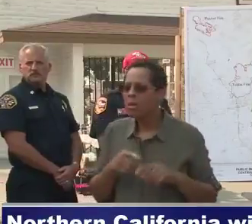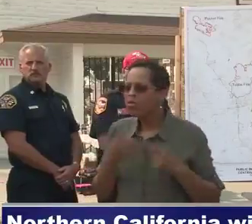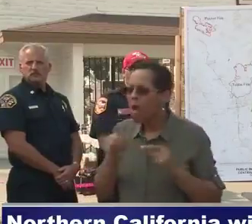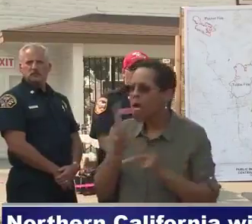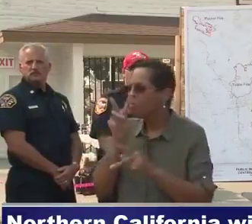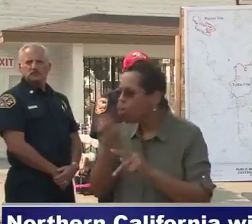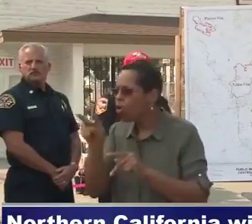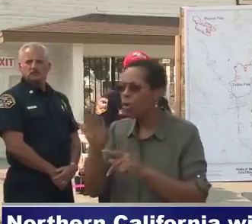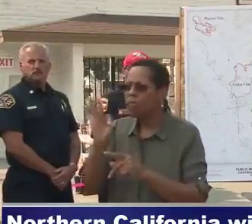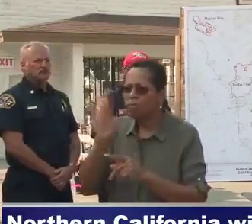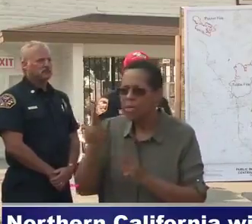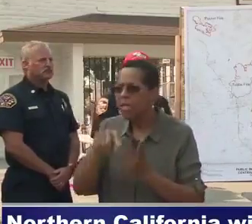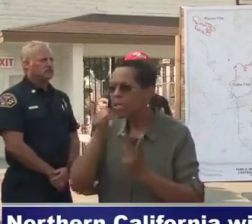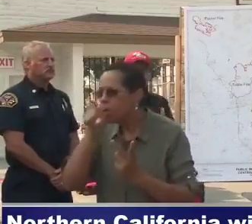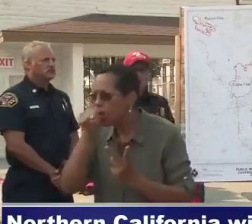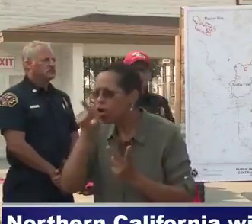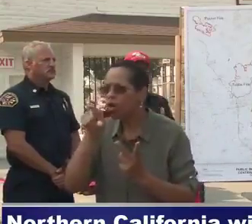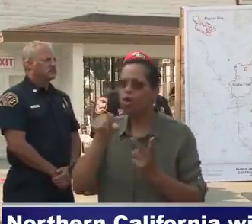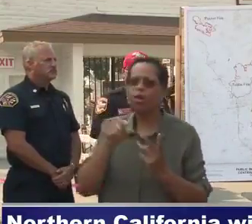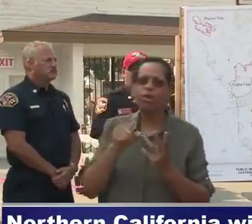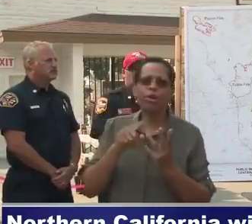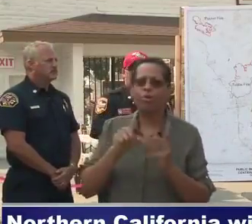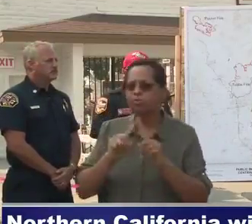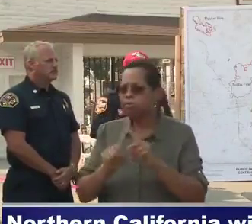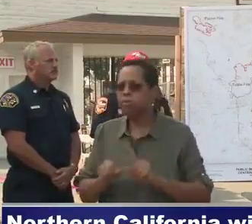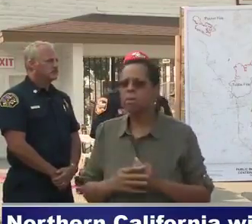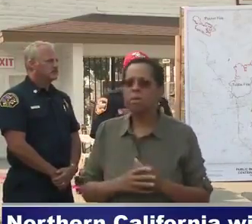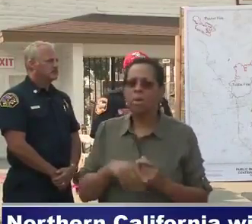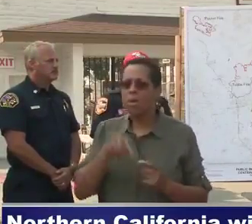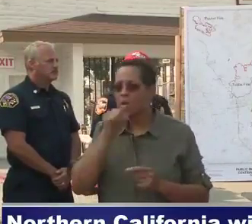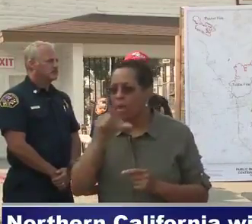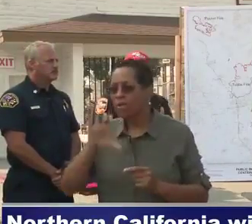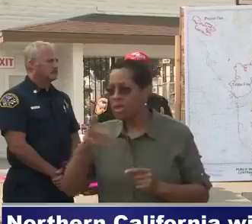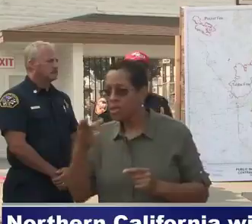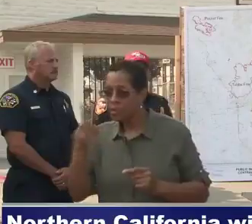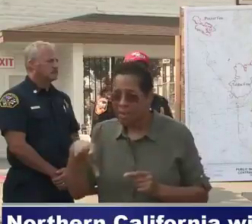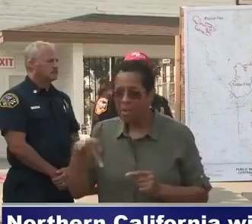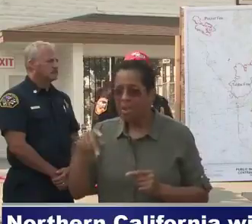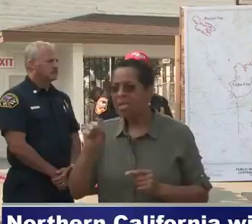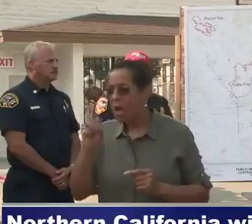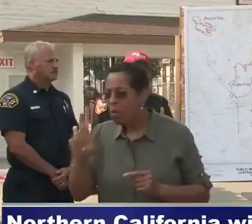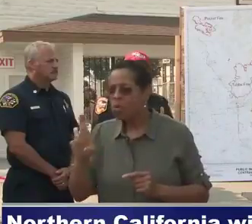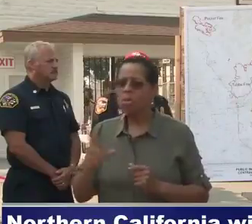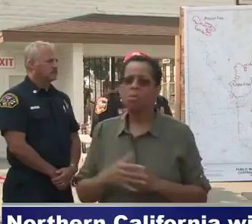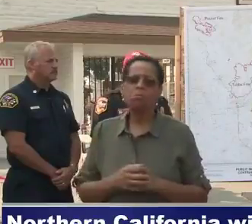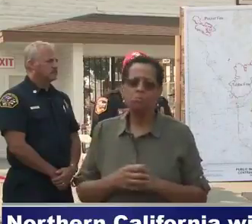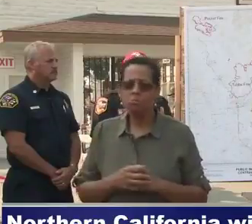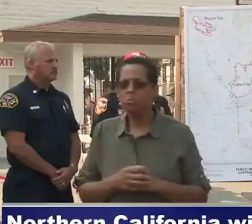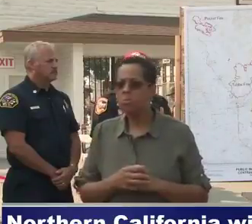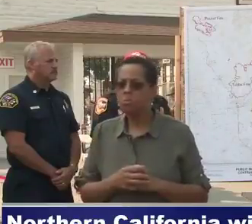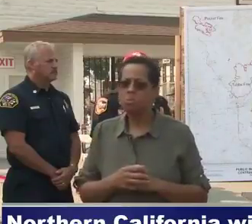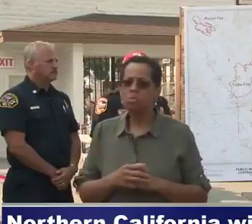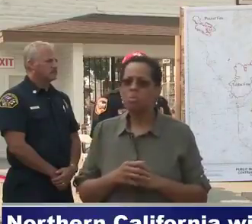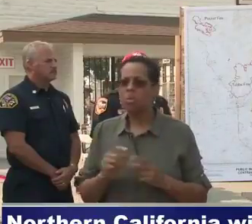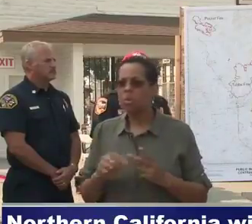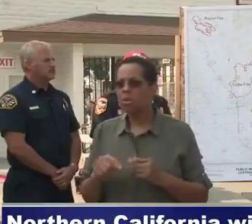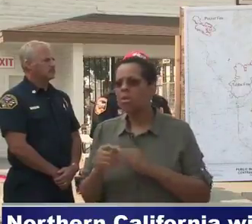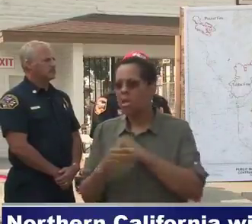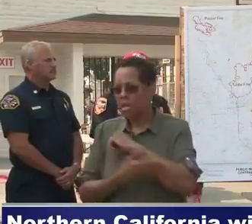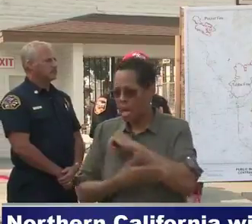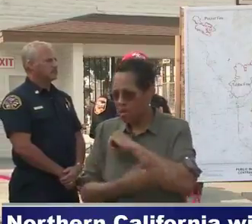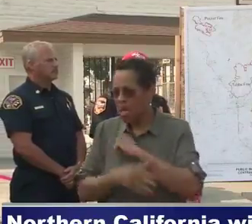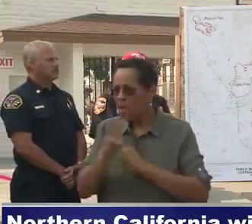on Twitter and Facebook at CHP Santa Rosa. There's also a county road or a county website.